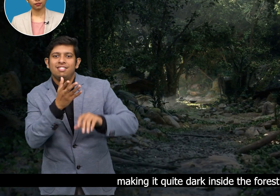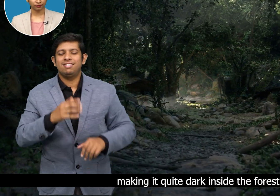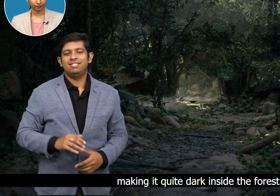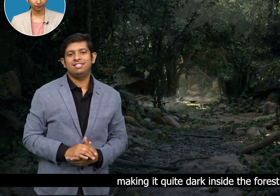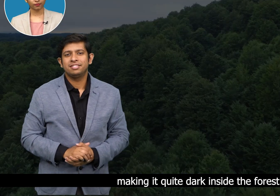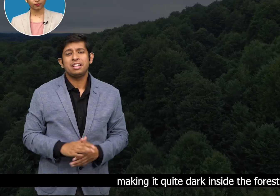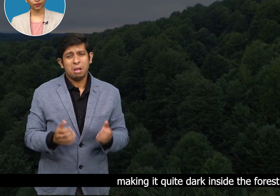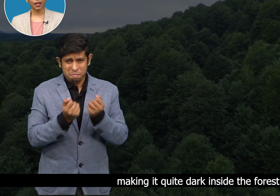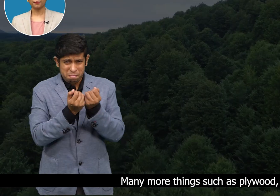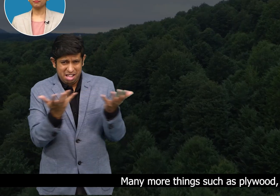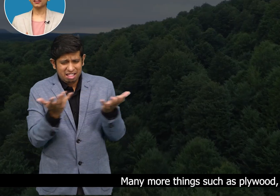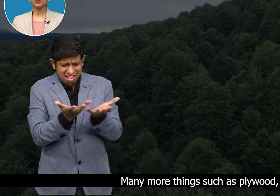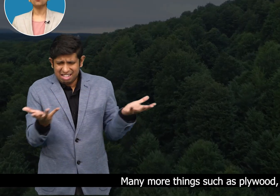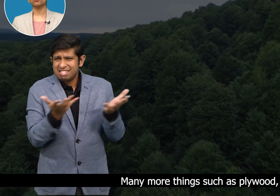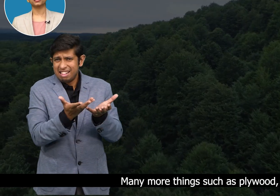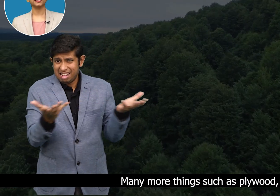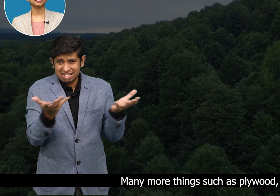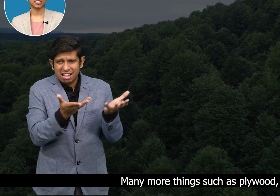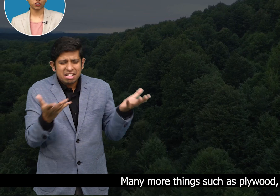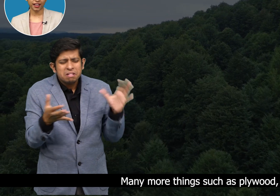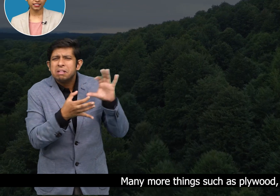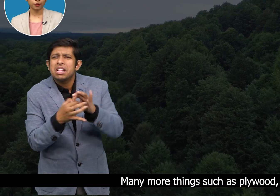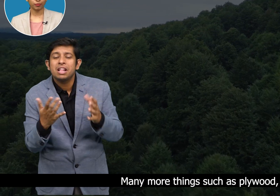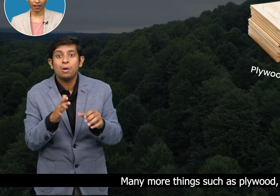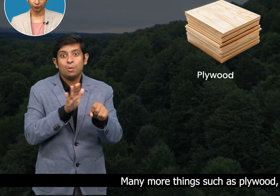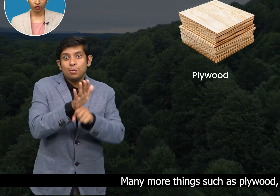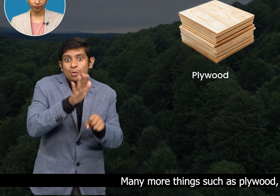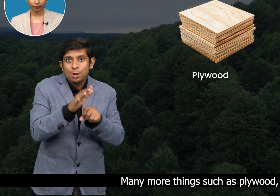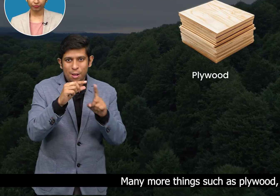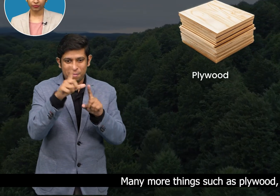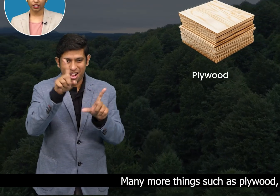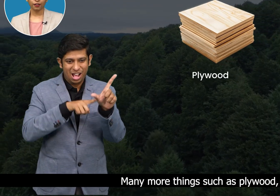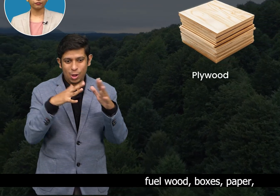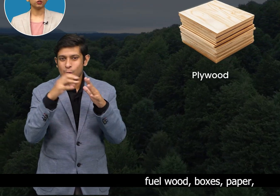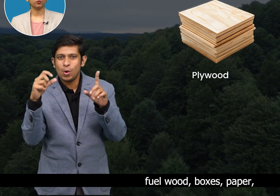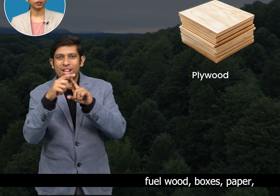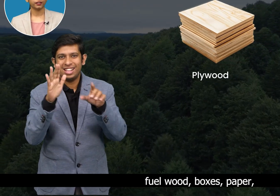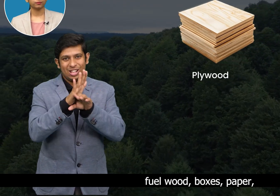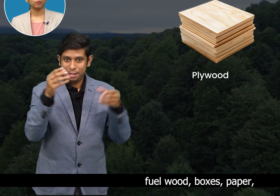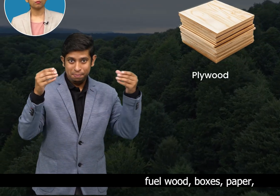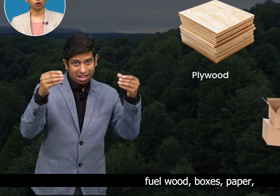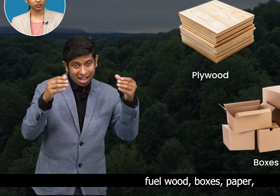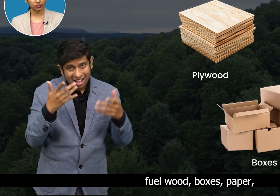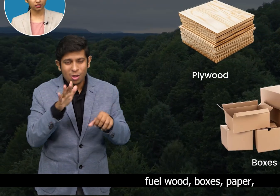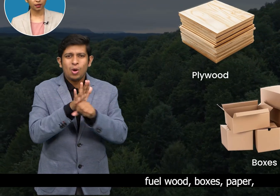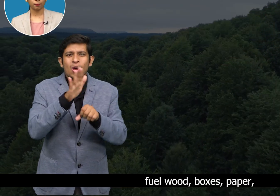forest. Many more things such as plywood, fuel wood,